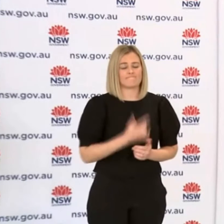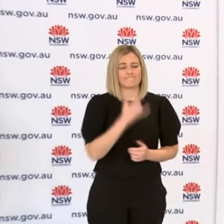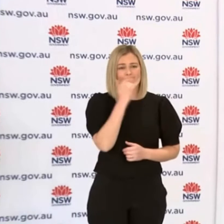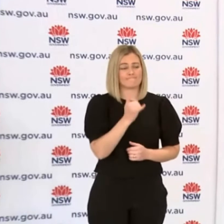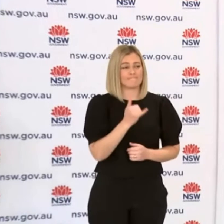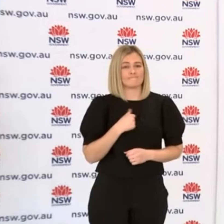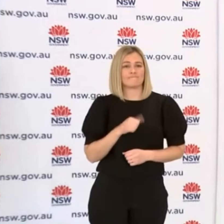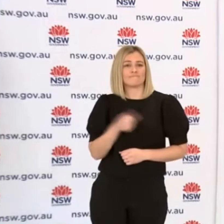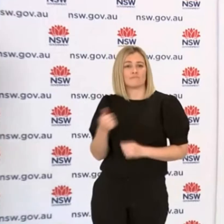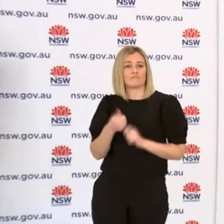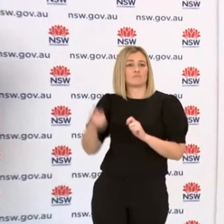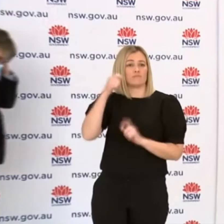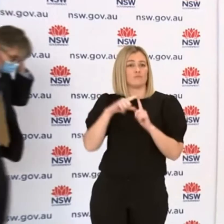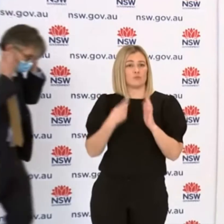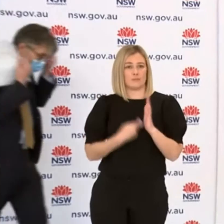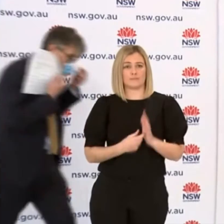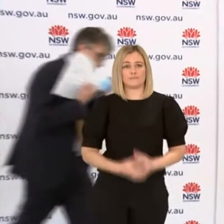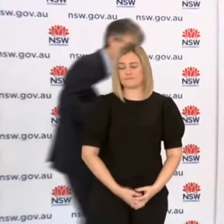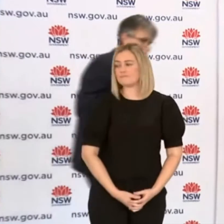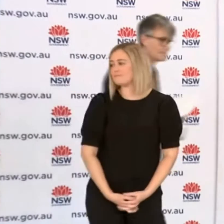Dr. McIntyre.